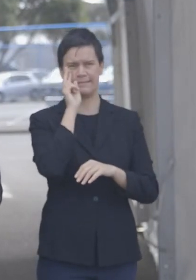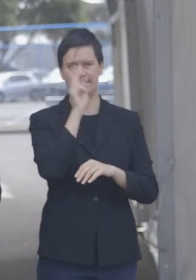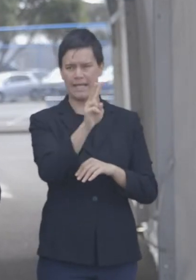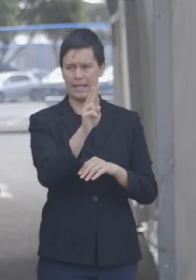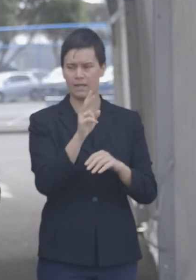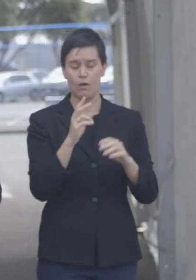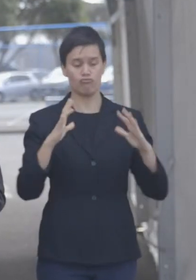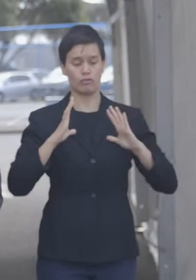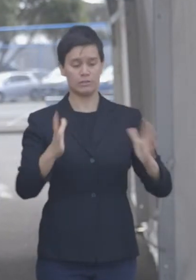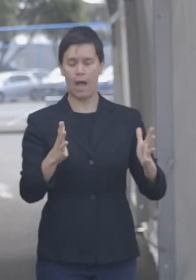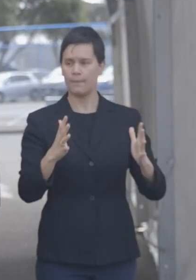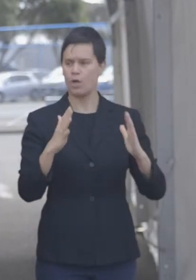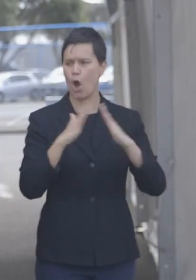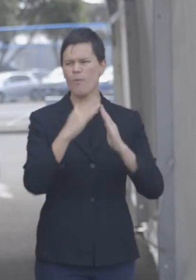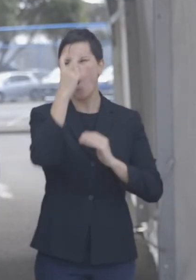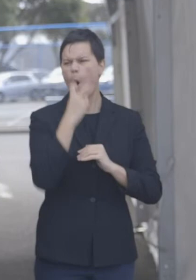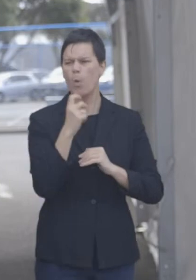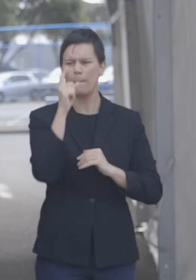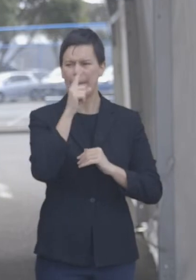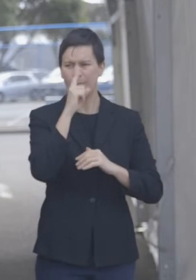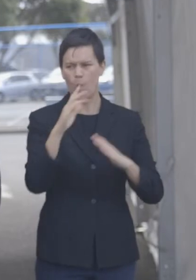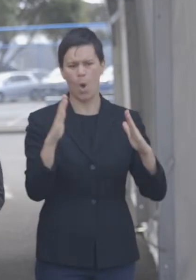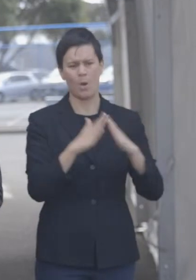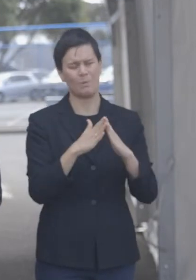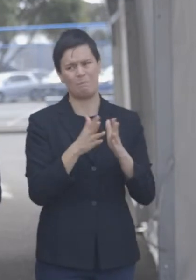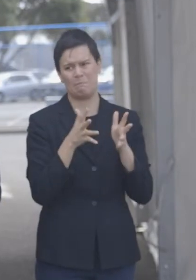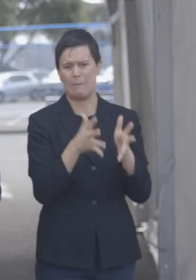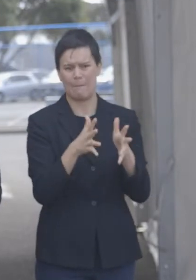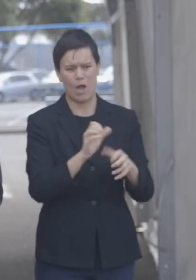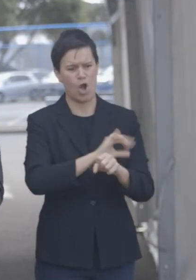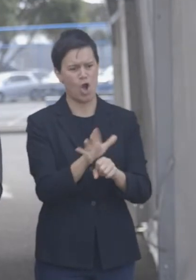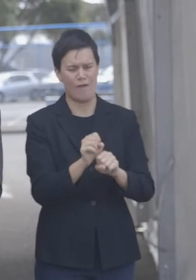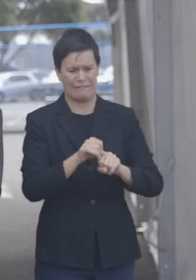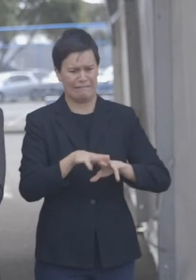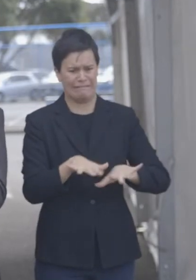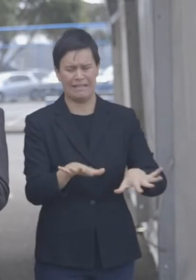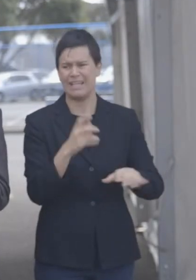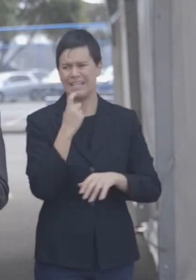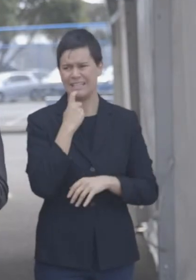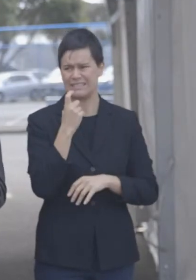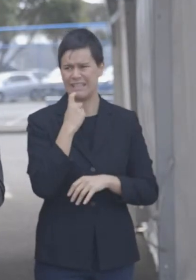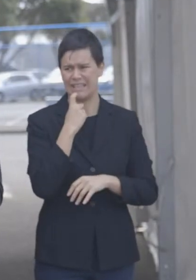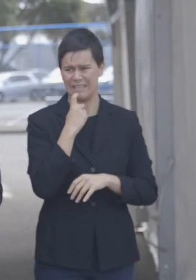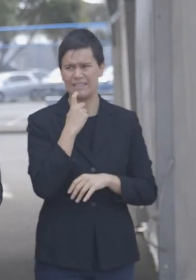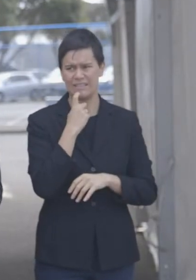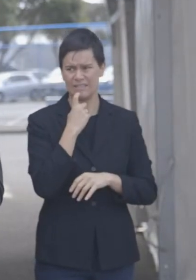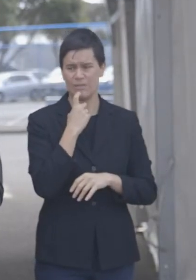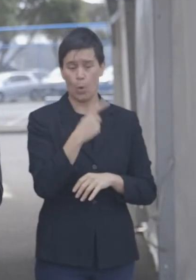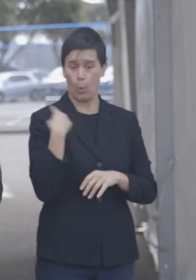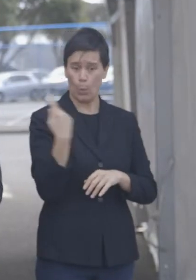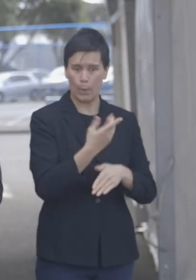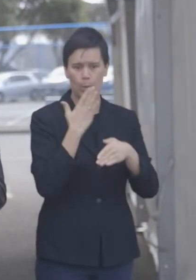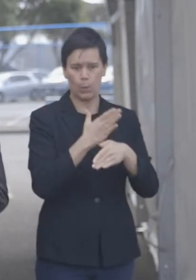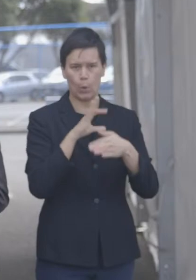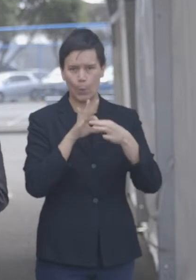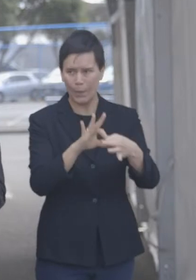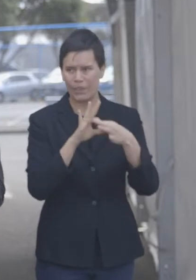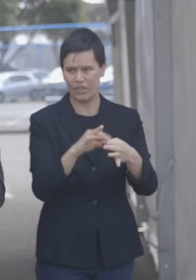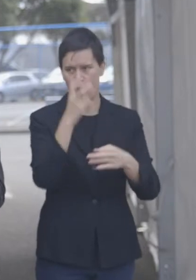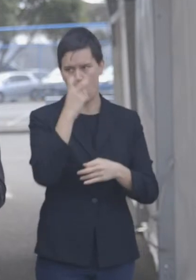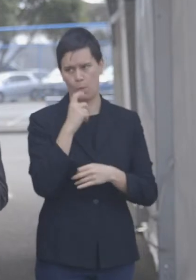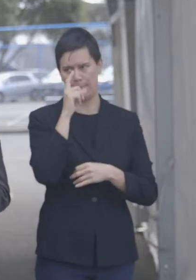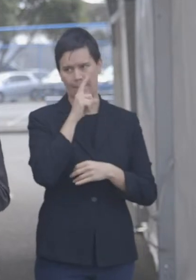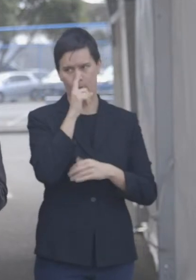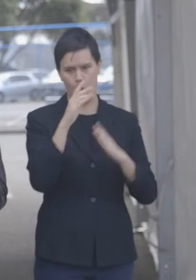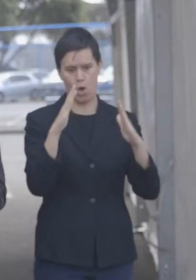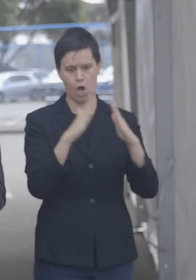that is very vulnerable. And it was only by virtue of the fact that we worked incredibly closely with aged residential care last time that we